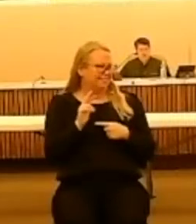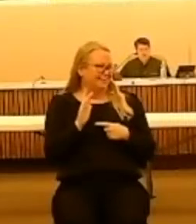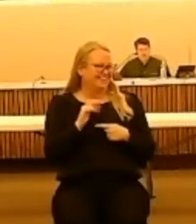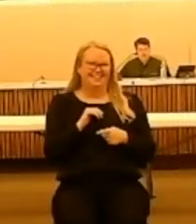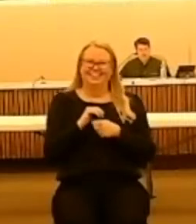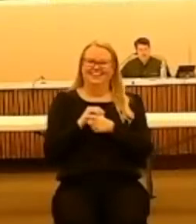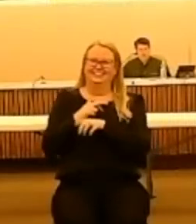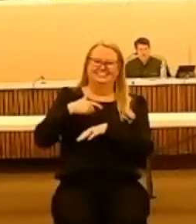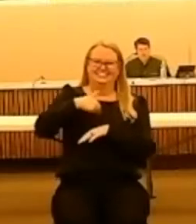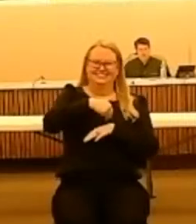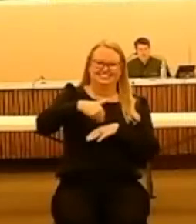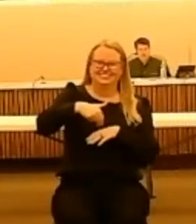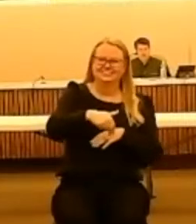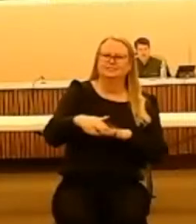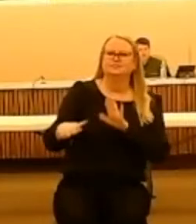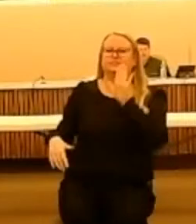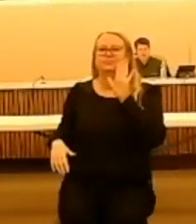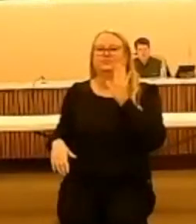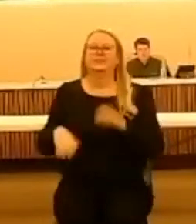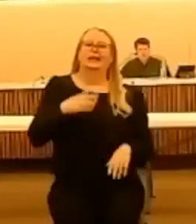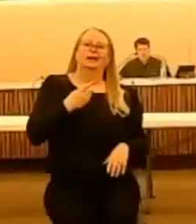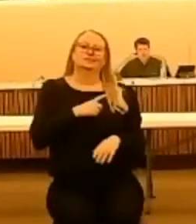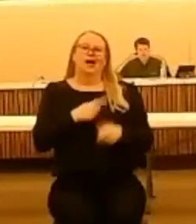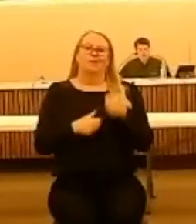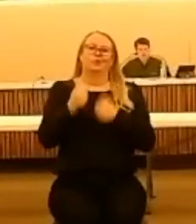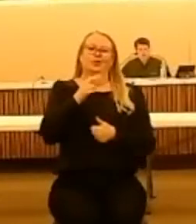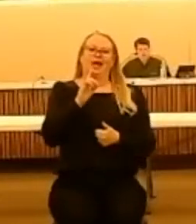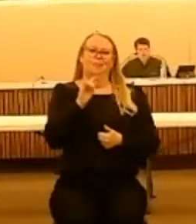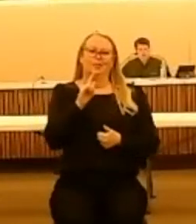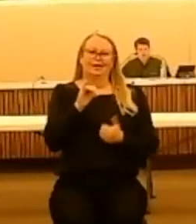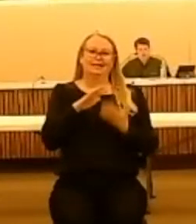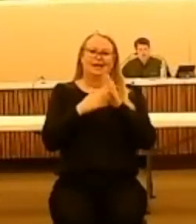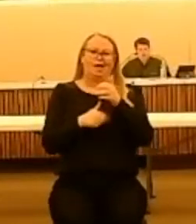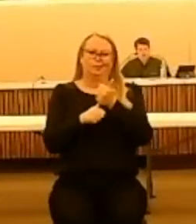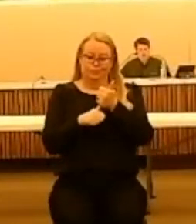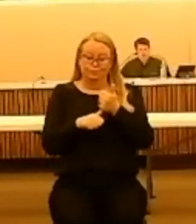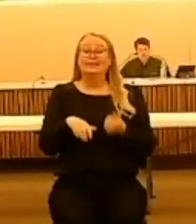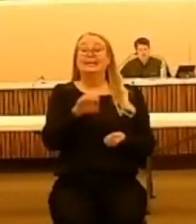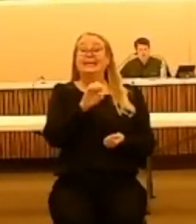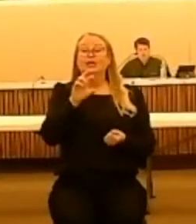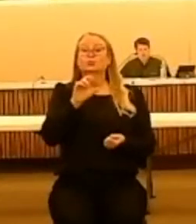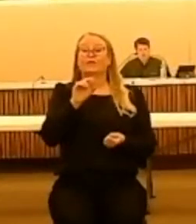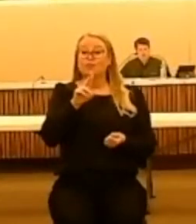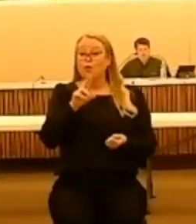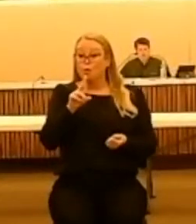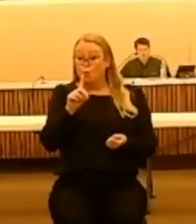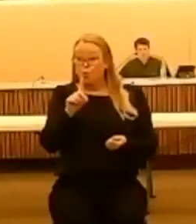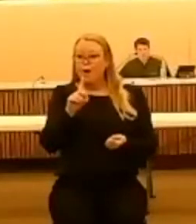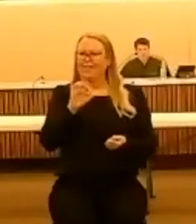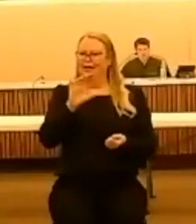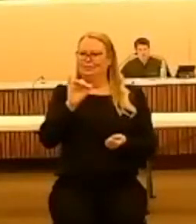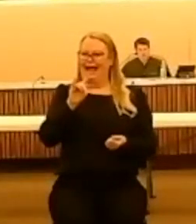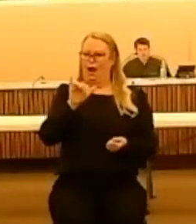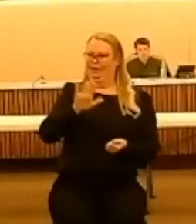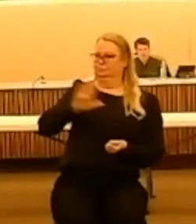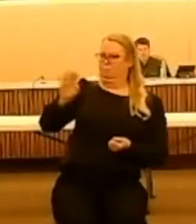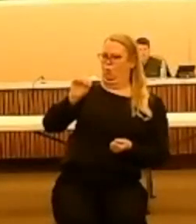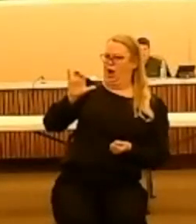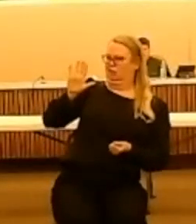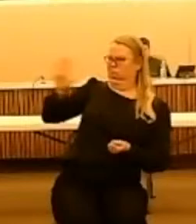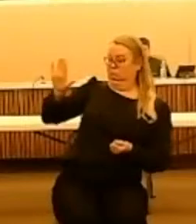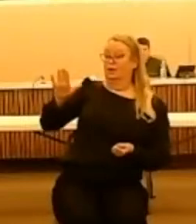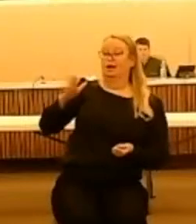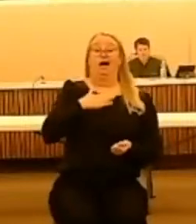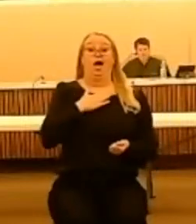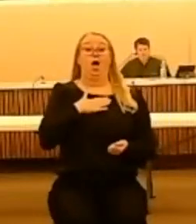Hi, I'm sorry. 40 out in Deputy Town Supervisor again. East River Road is a county road and the speed is set by their determination. Scottsville